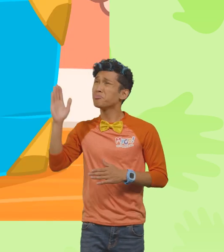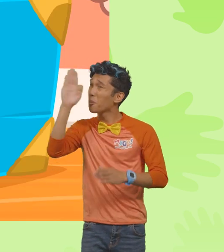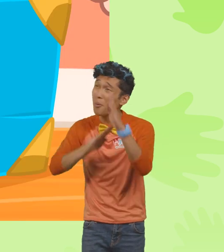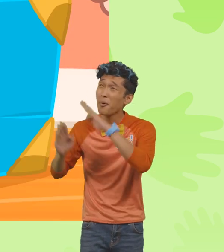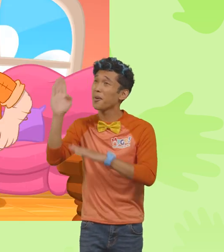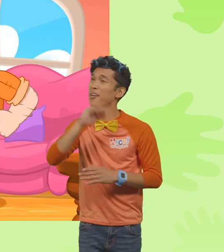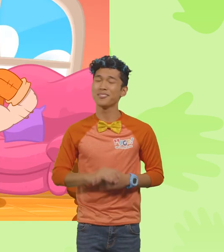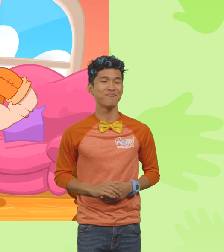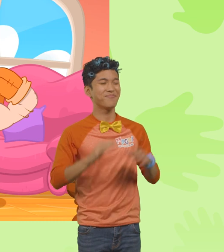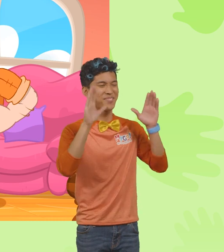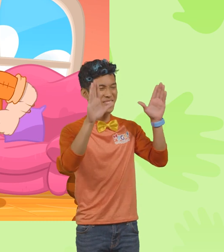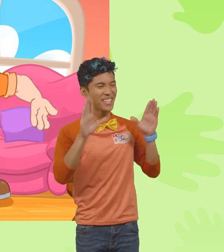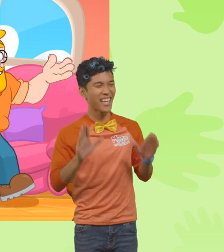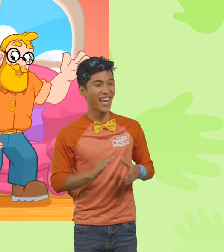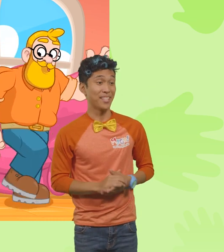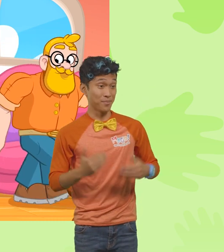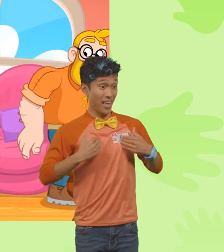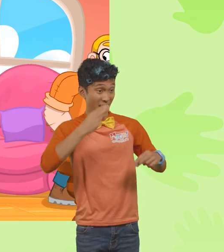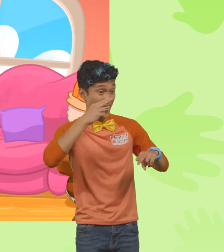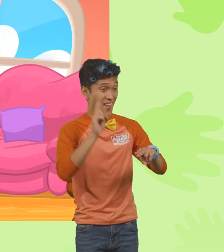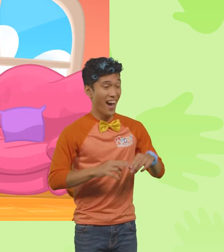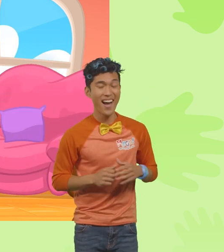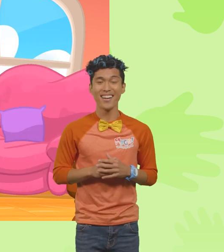worry. Great. Have fun.